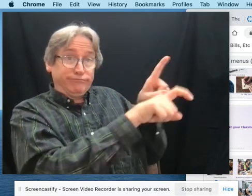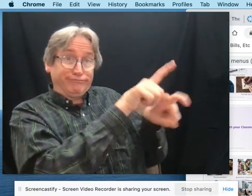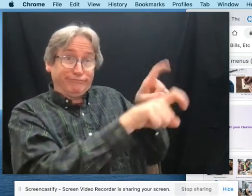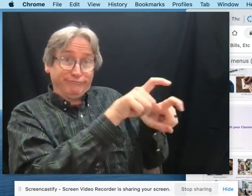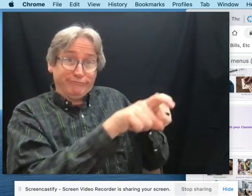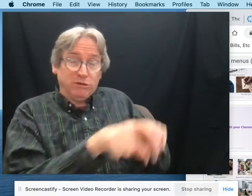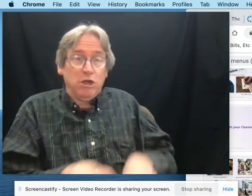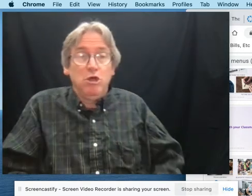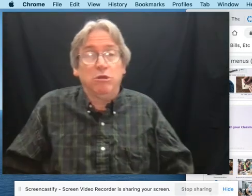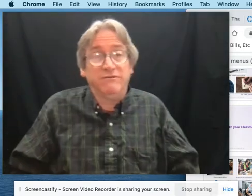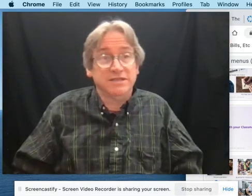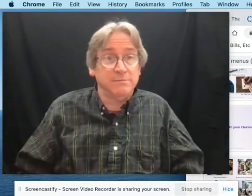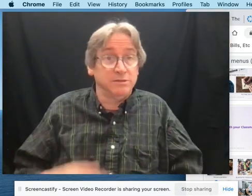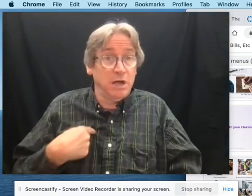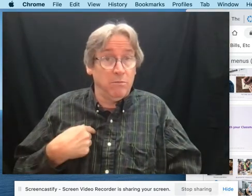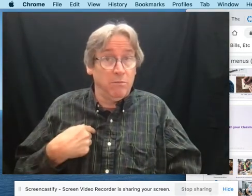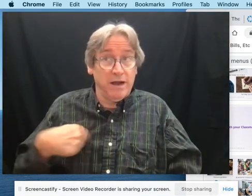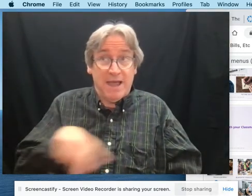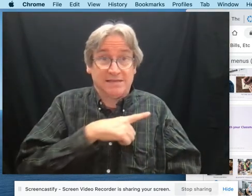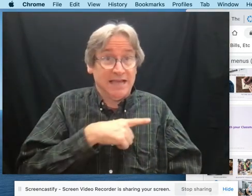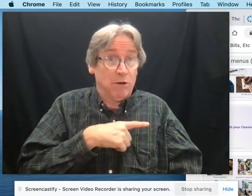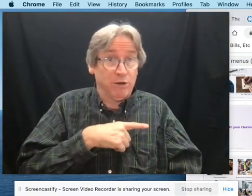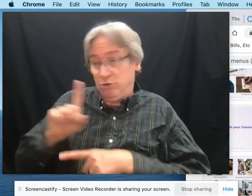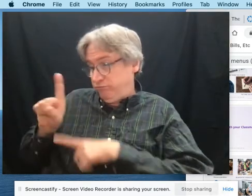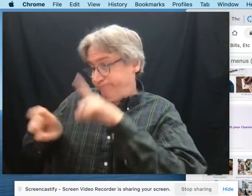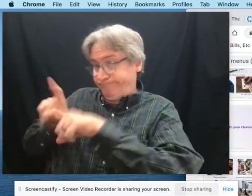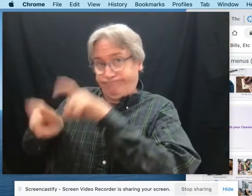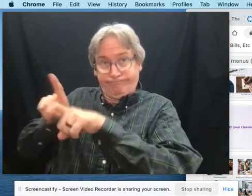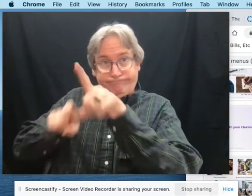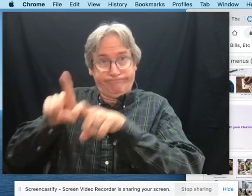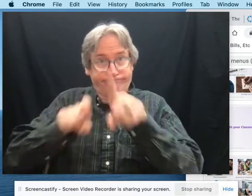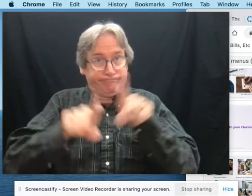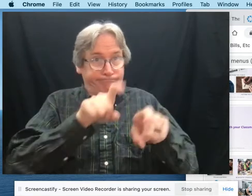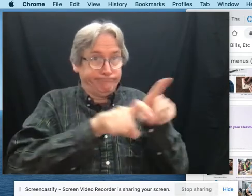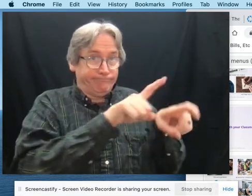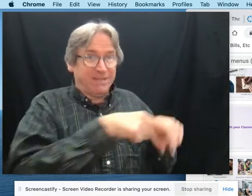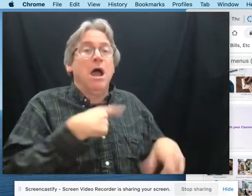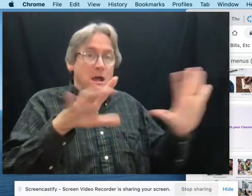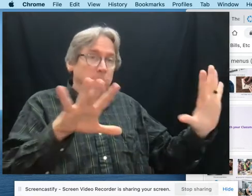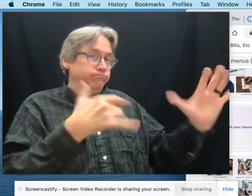it. Well, oftentimes when I'm asking, how are you?